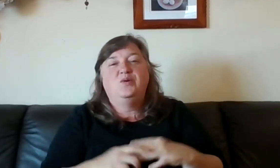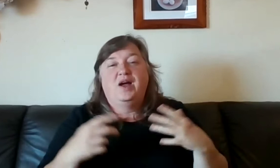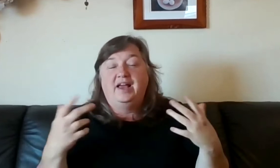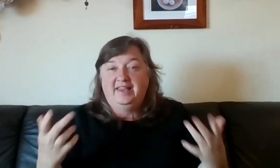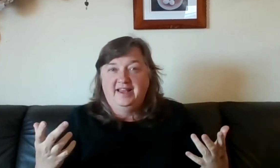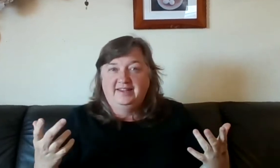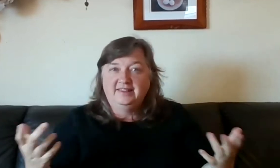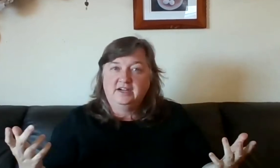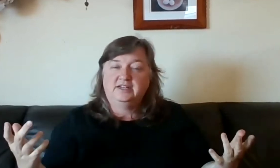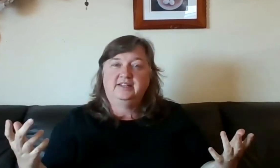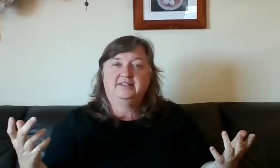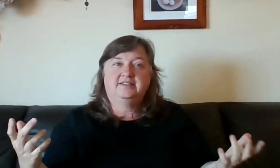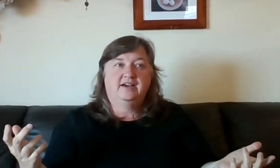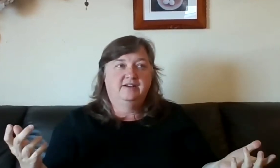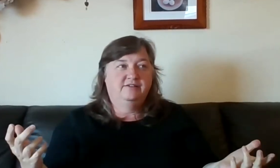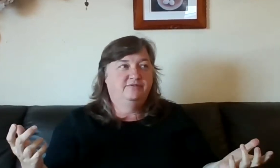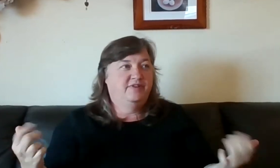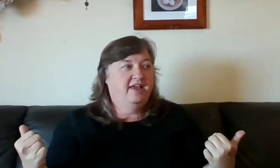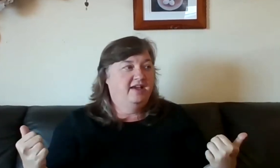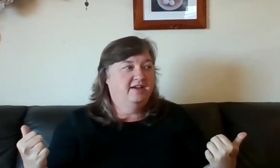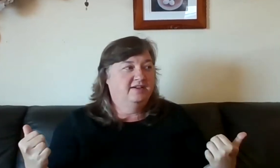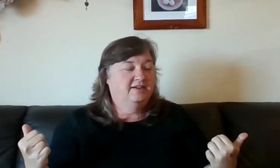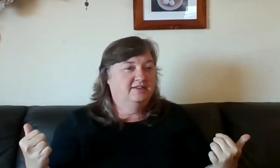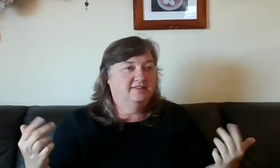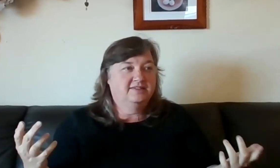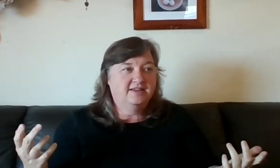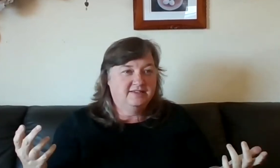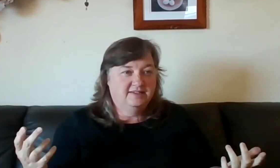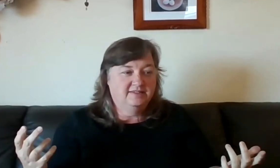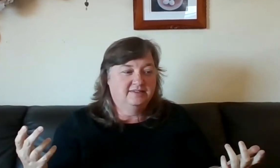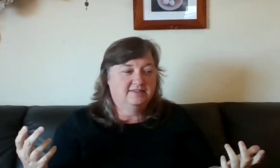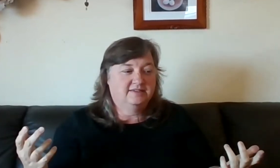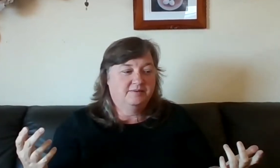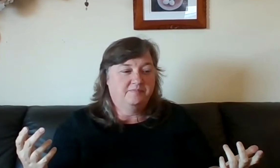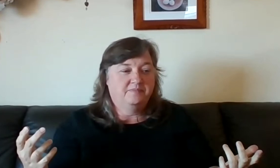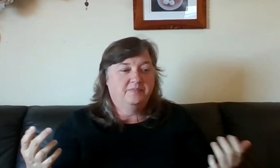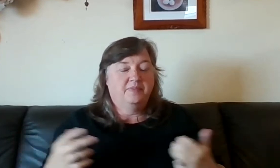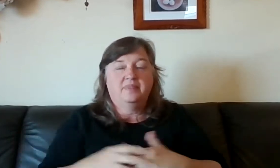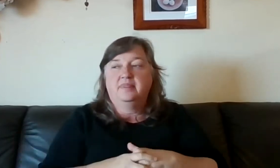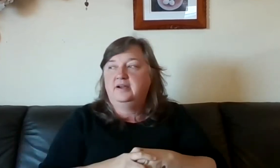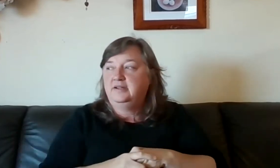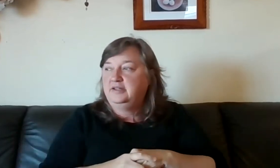so again, in the context of a sentence,